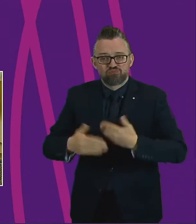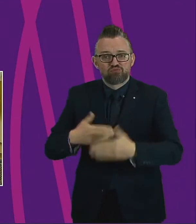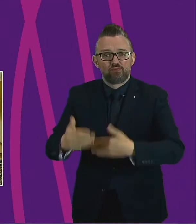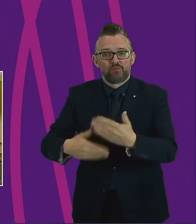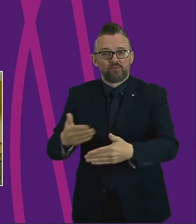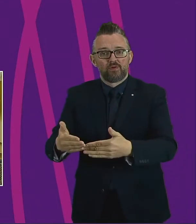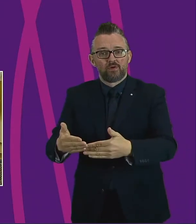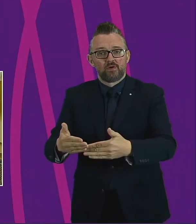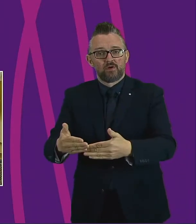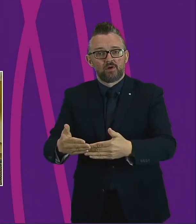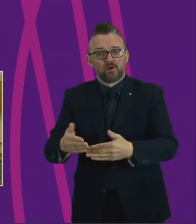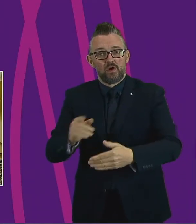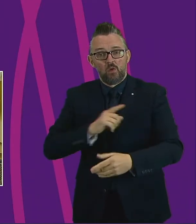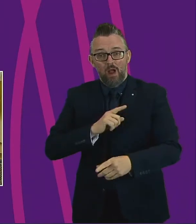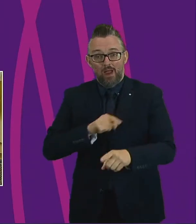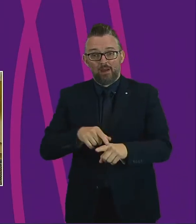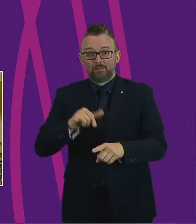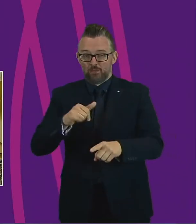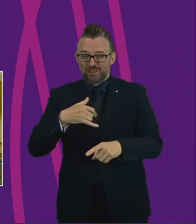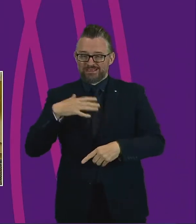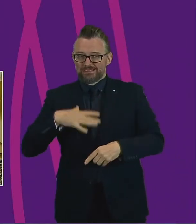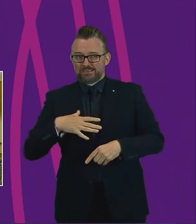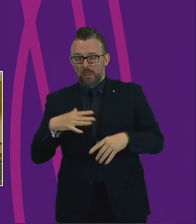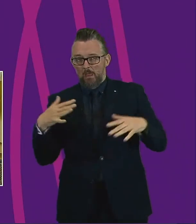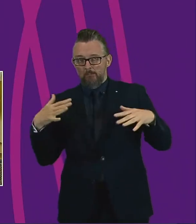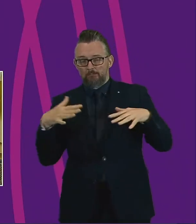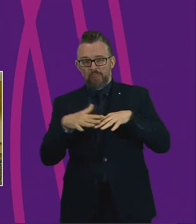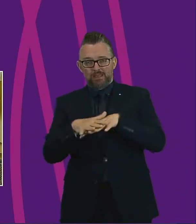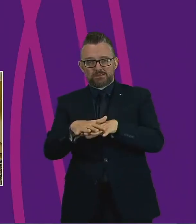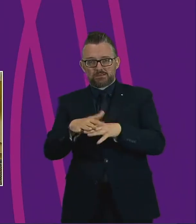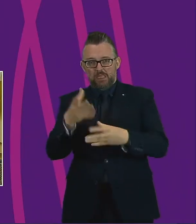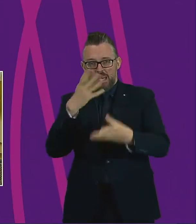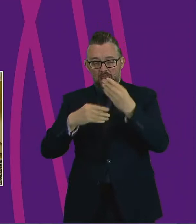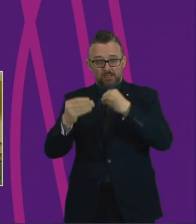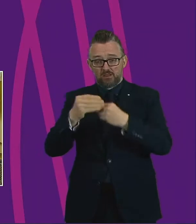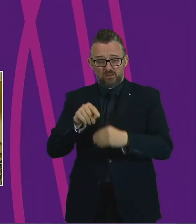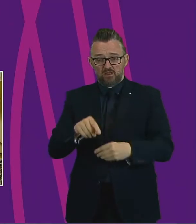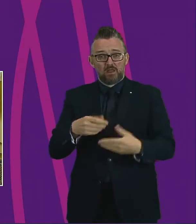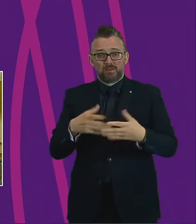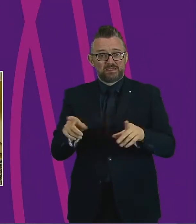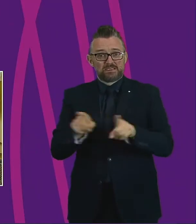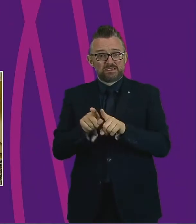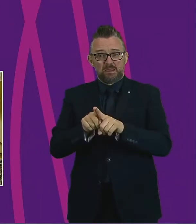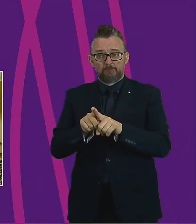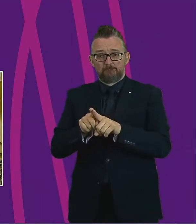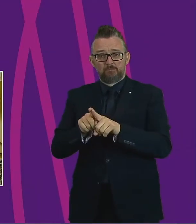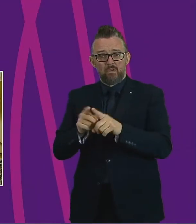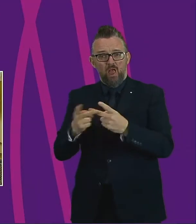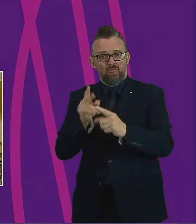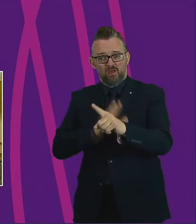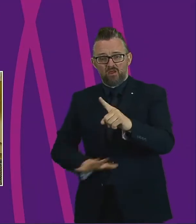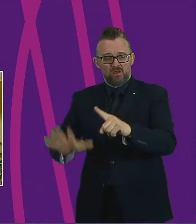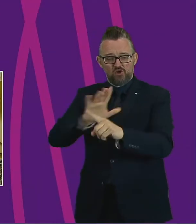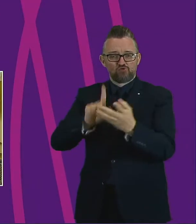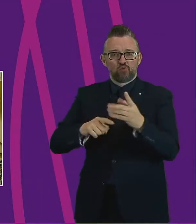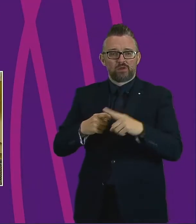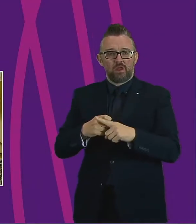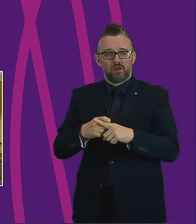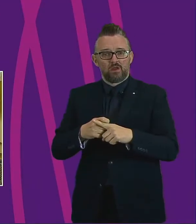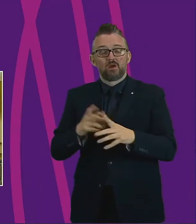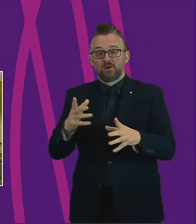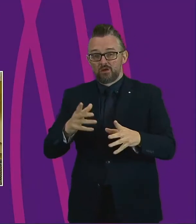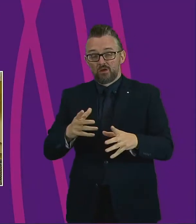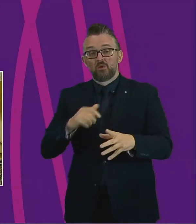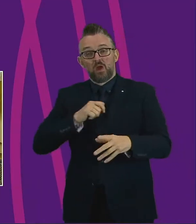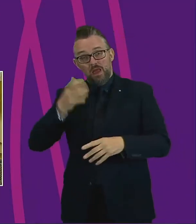we need that contingency for blended learning, and that's a similar approach that has been taken in other parts of the UK. And we will work